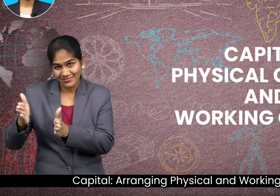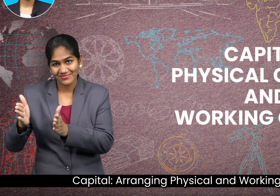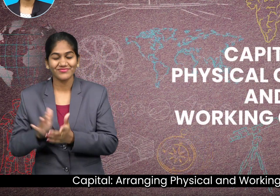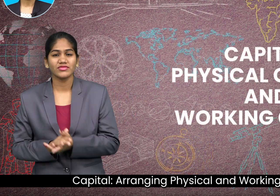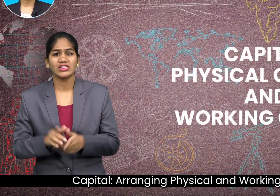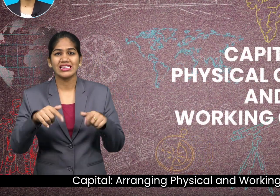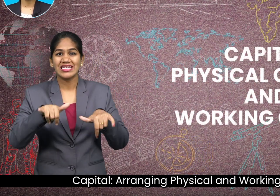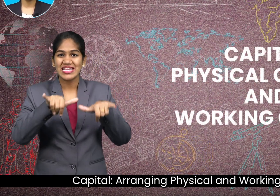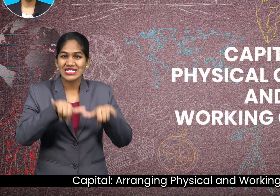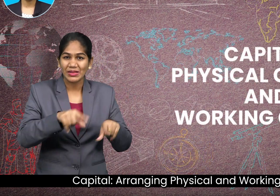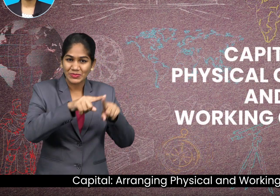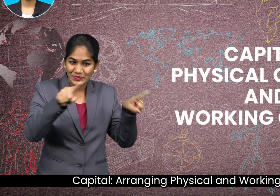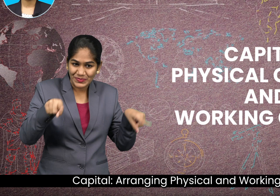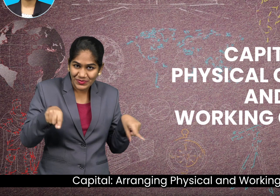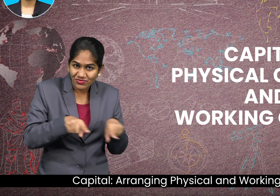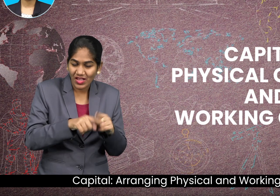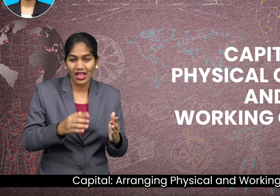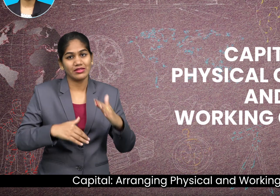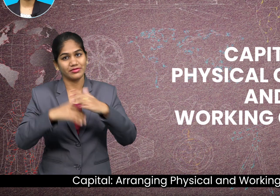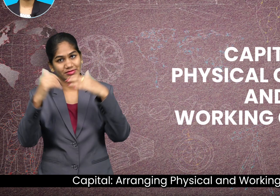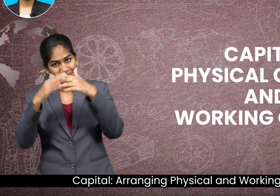Arranging physical